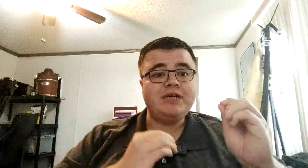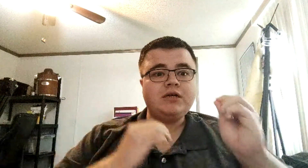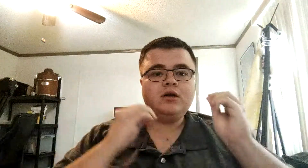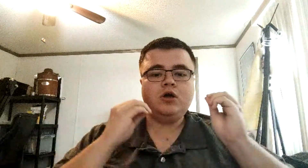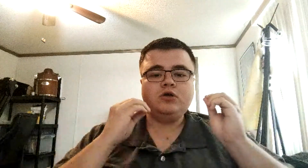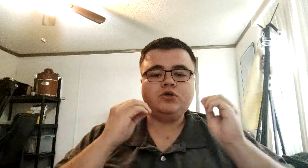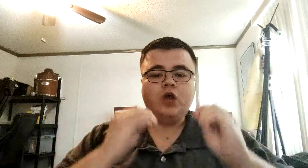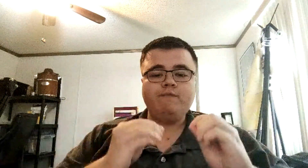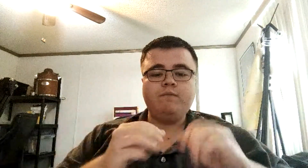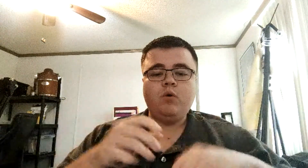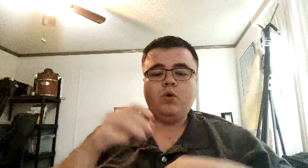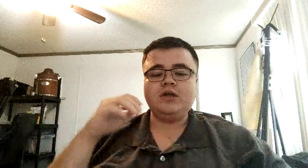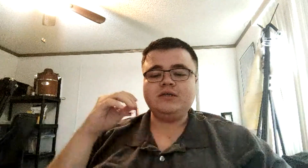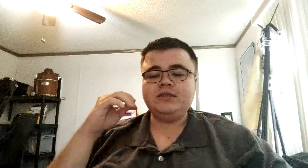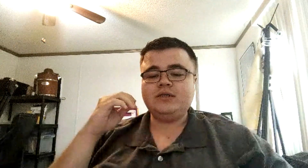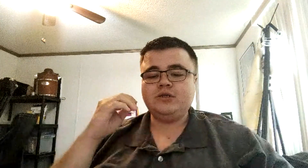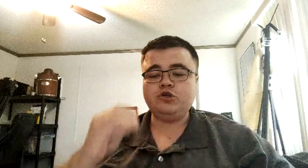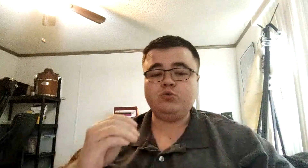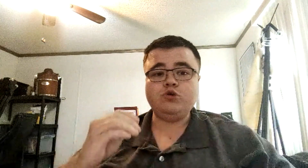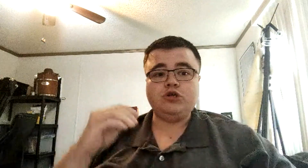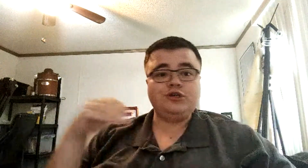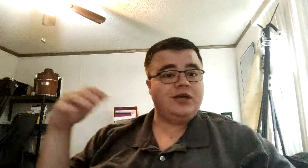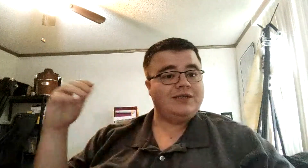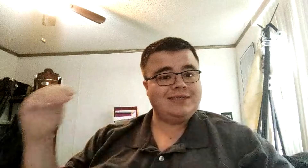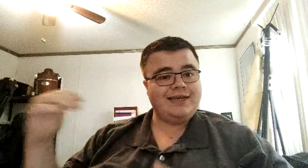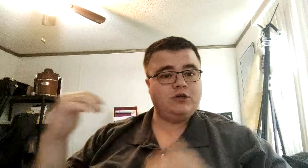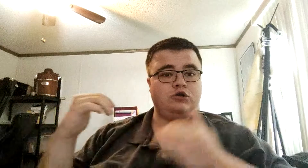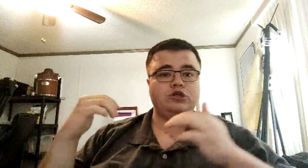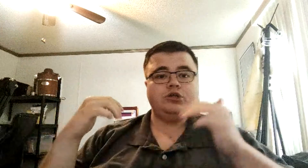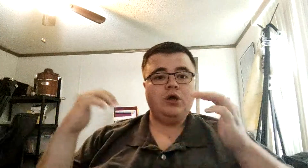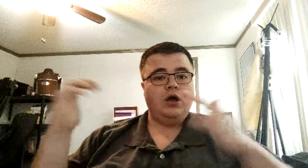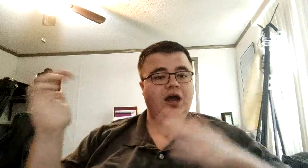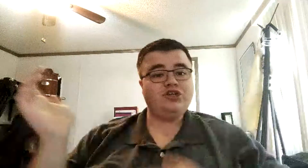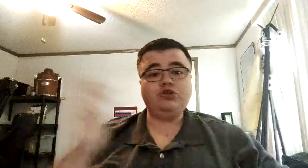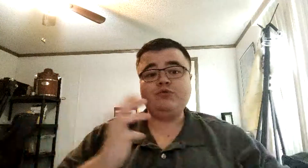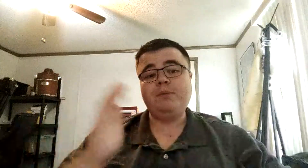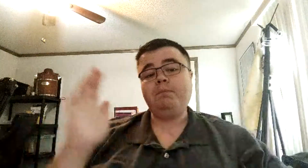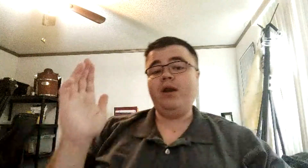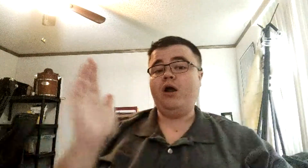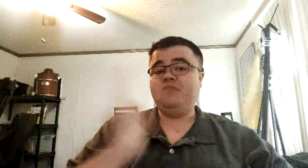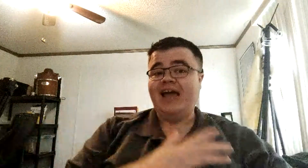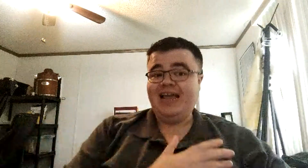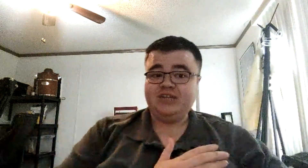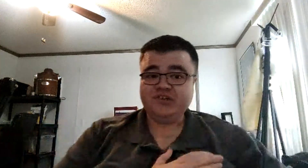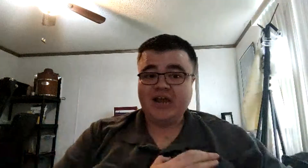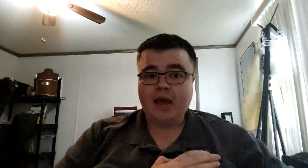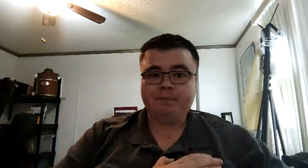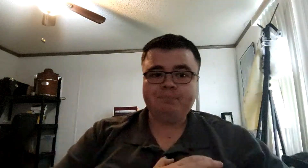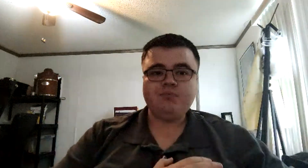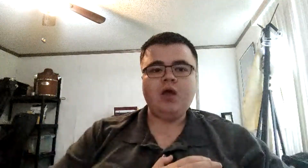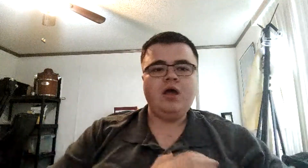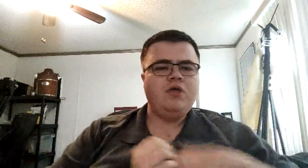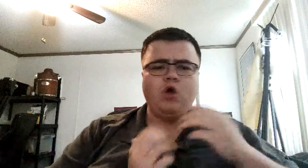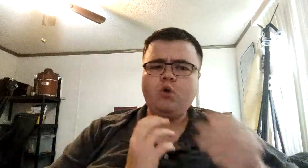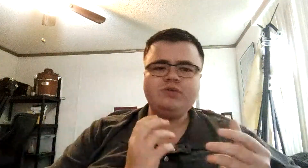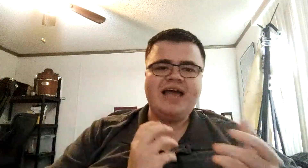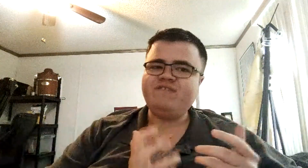freshmen, sophomores, juniors, seniors, and children below the age gap, those that have